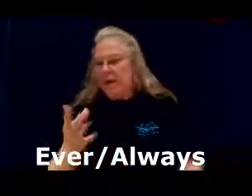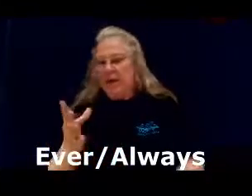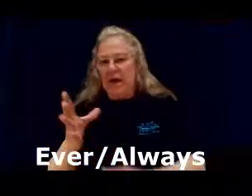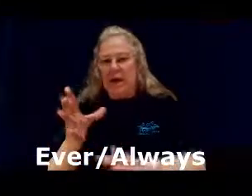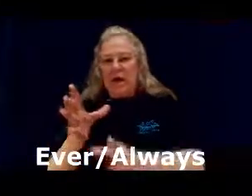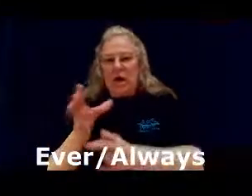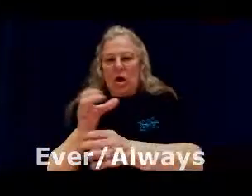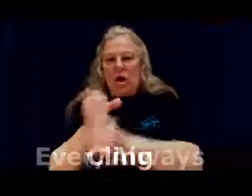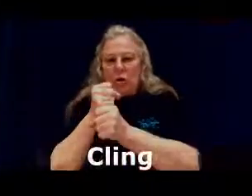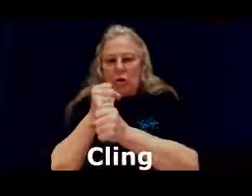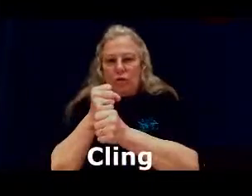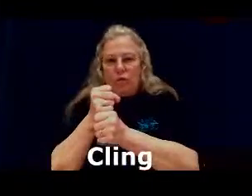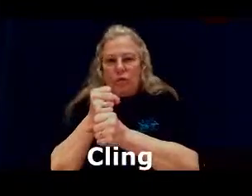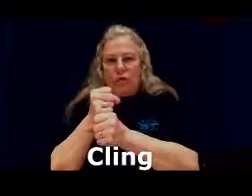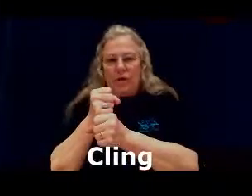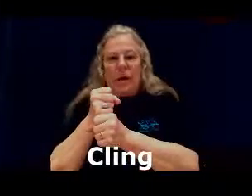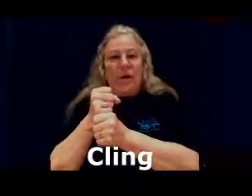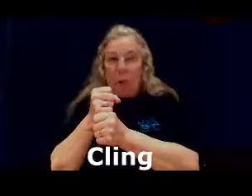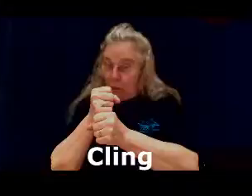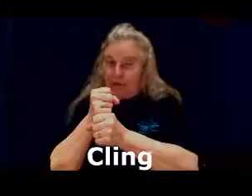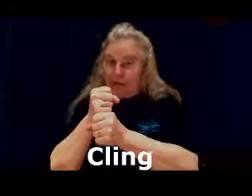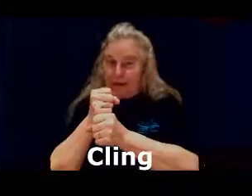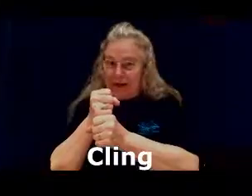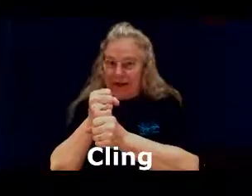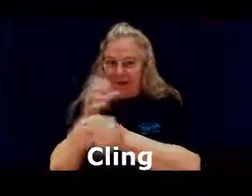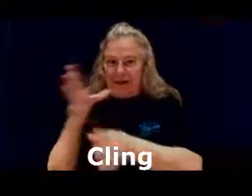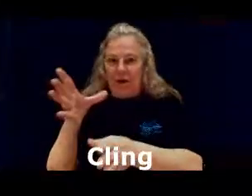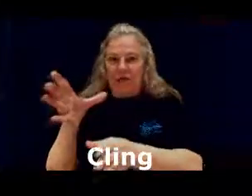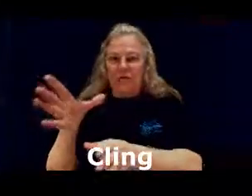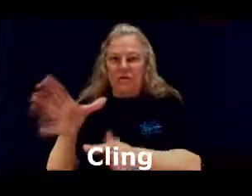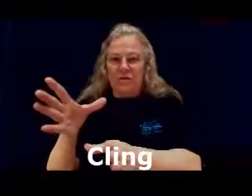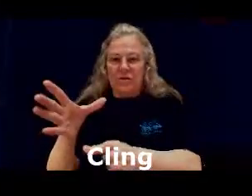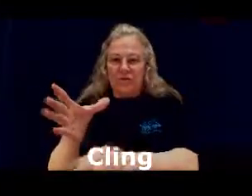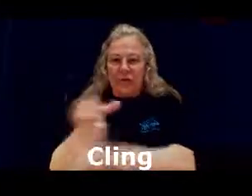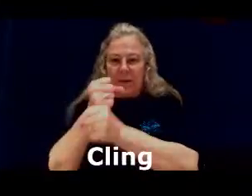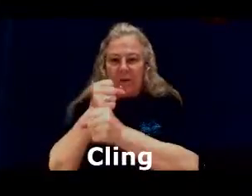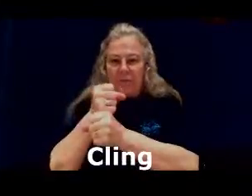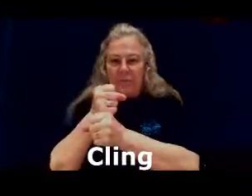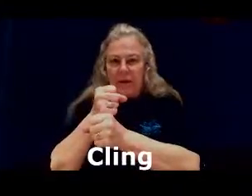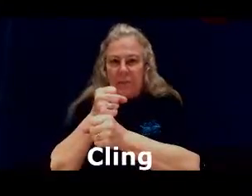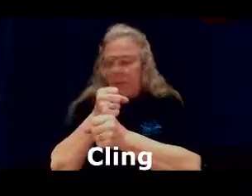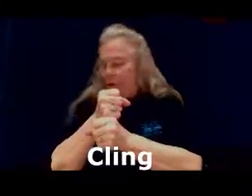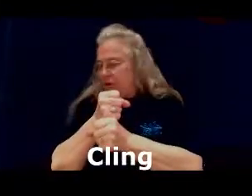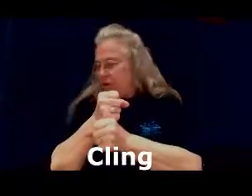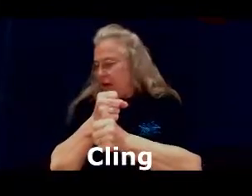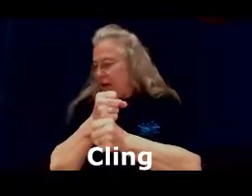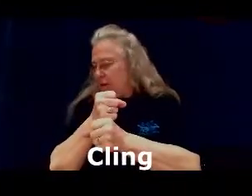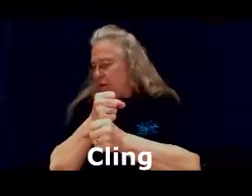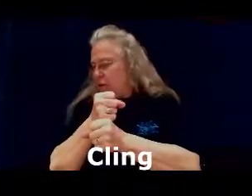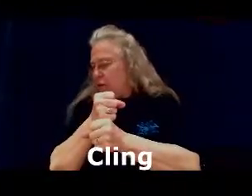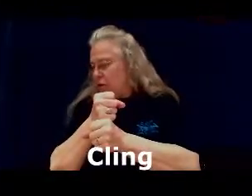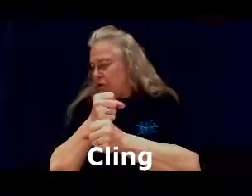Cling. Hold on to it and hold it tight. Grab it and pull it back a little bit toward you.